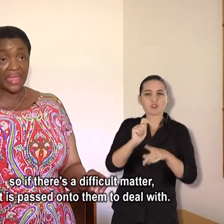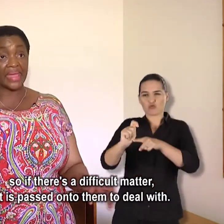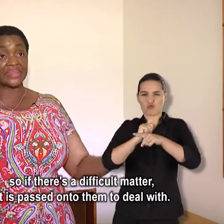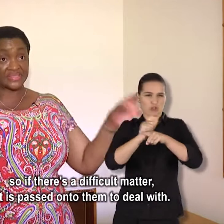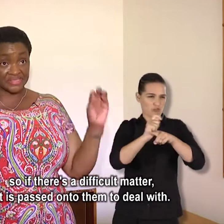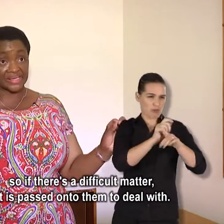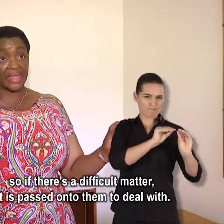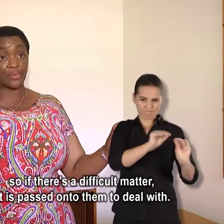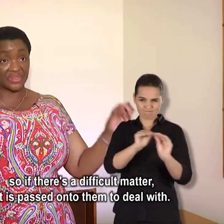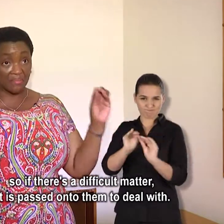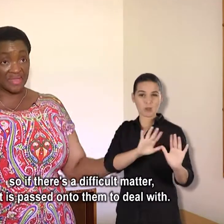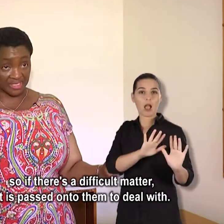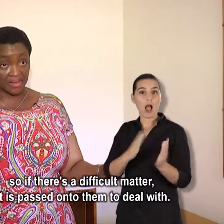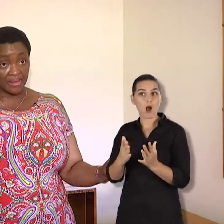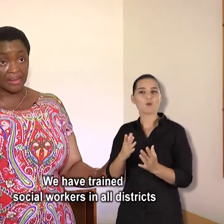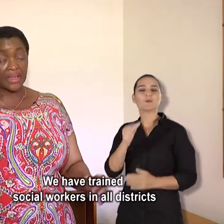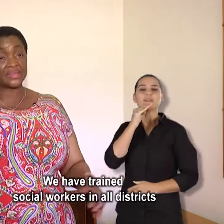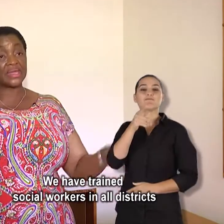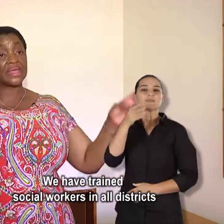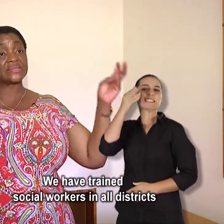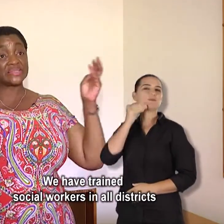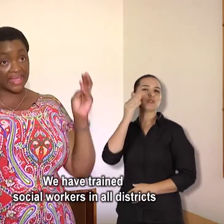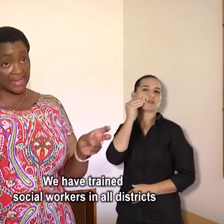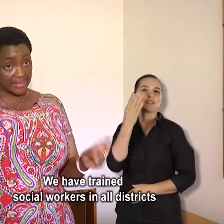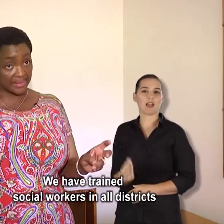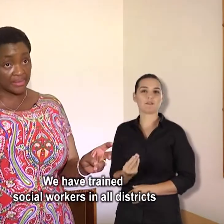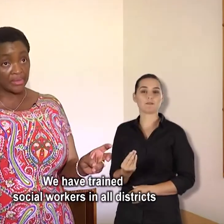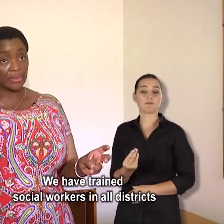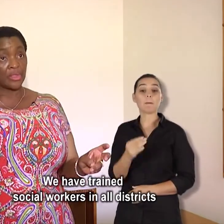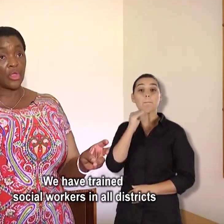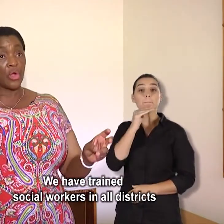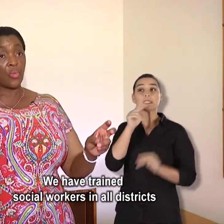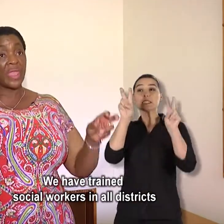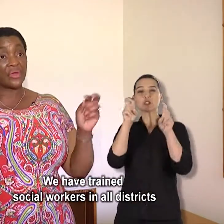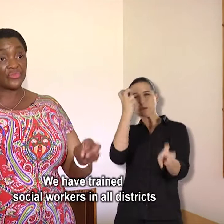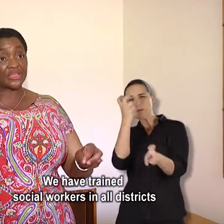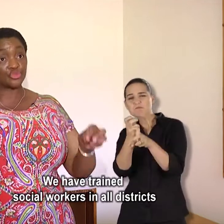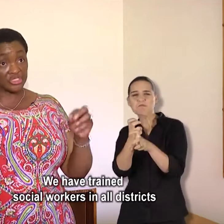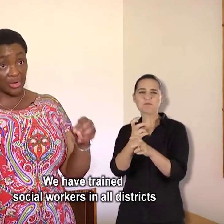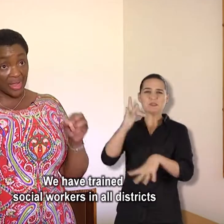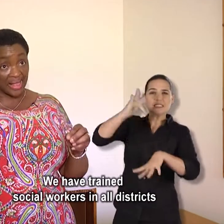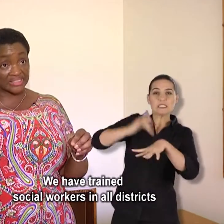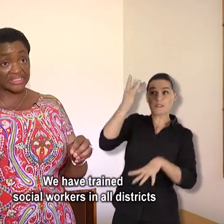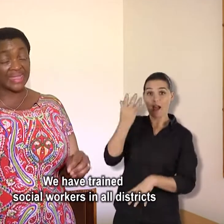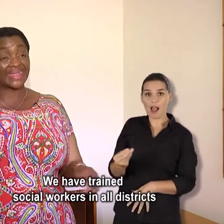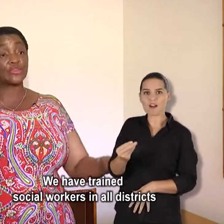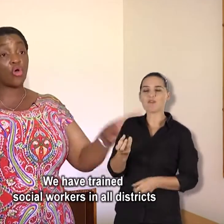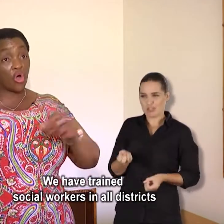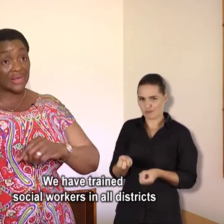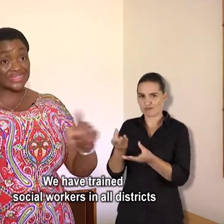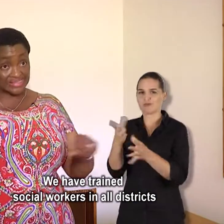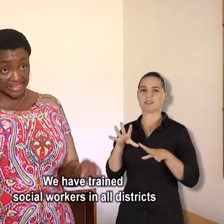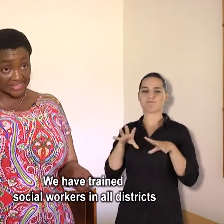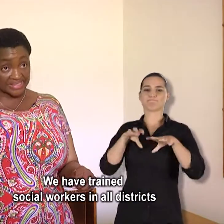them and they deal with the matter. And then secondly, we have social workers